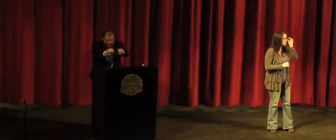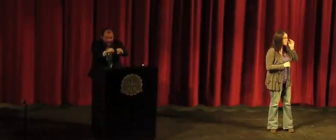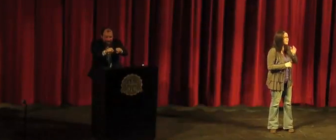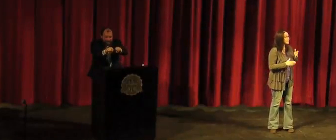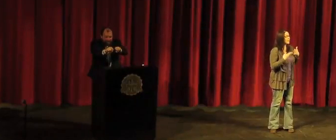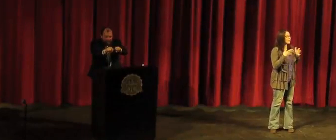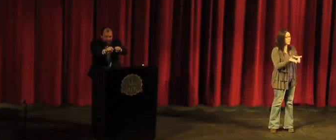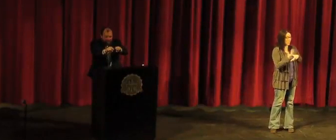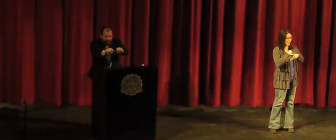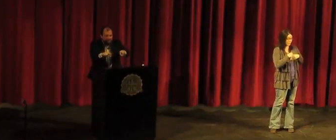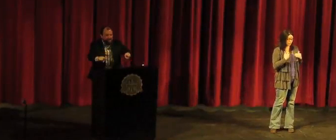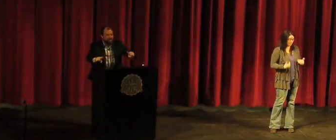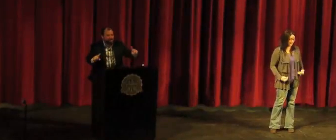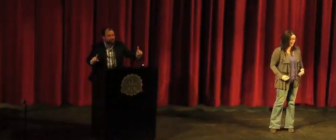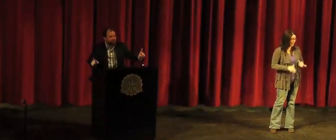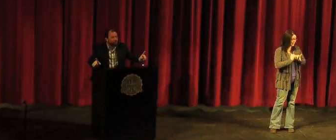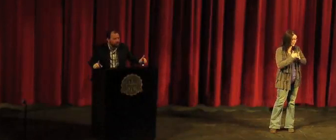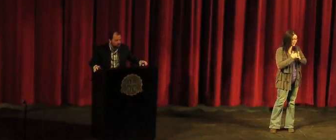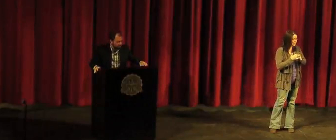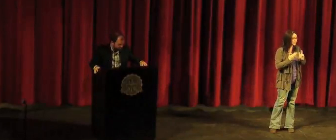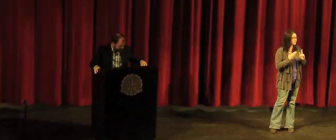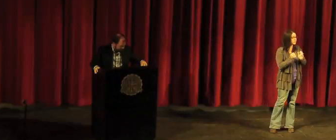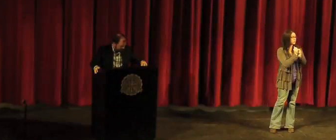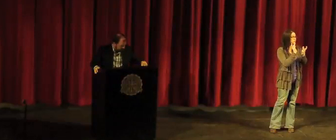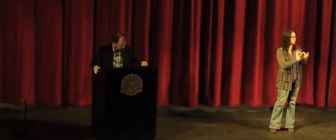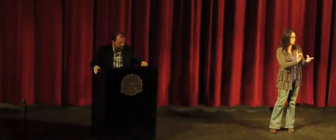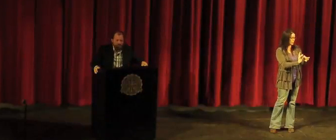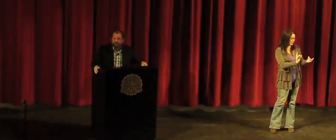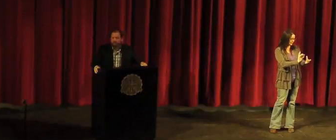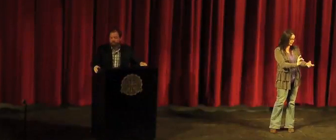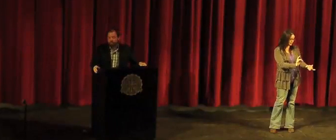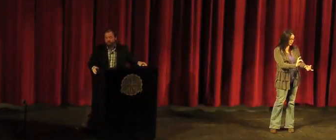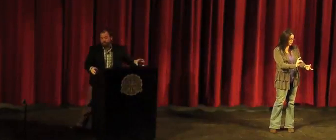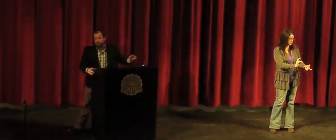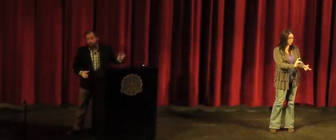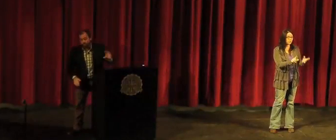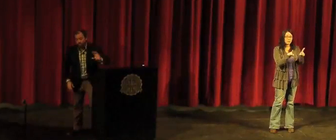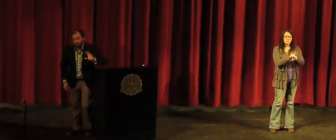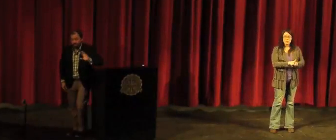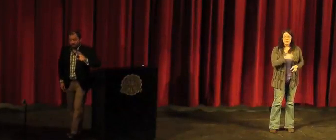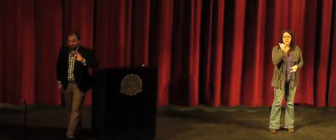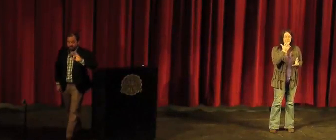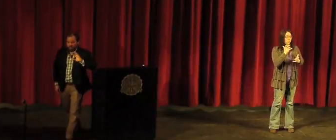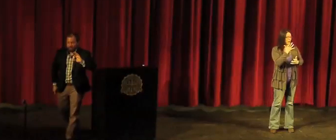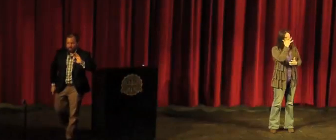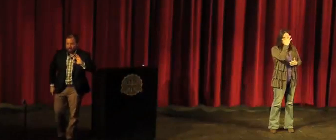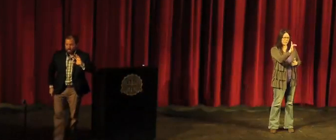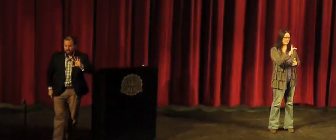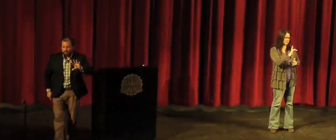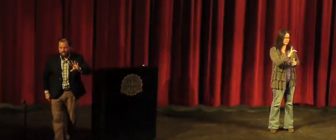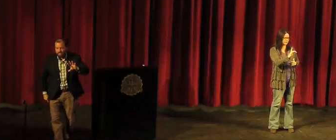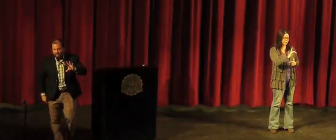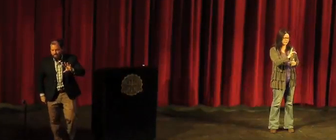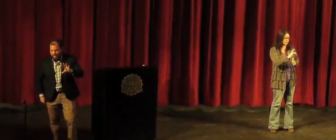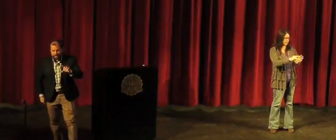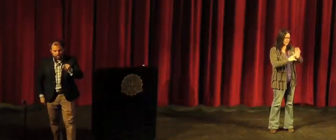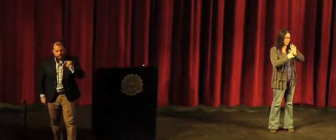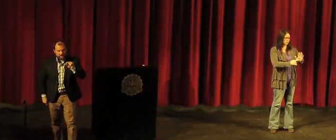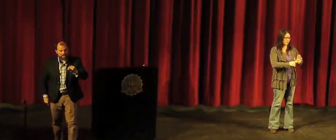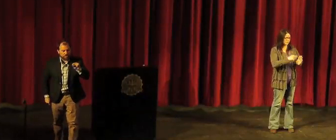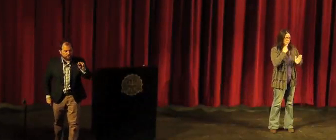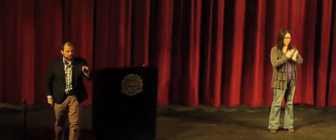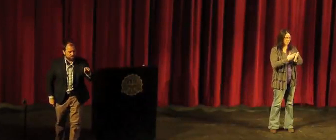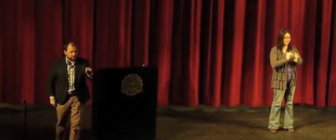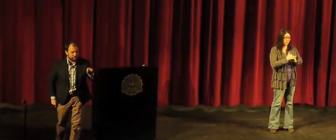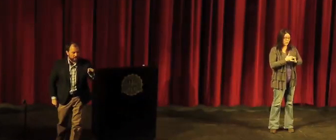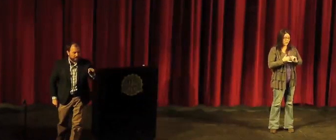the body is through story. By the way, if you want a brilliant illustration of the fact that the way